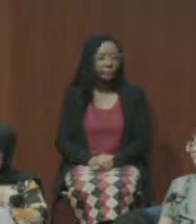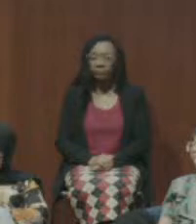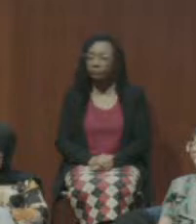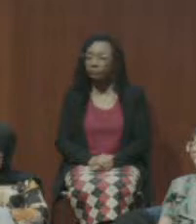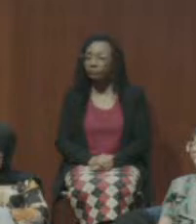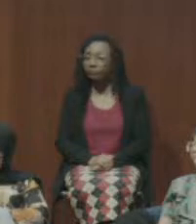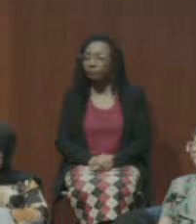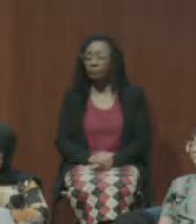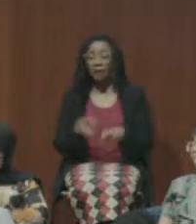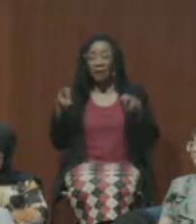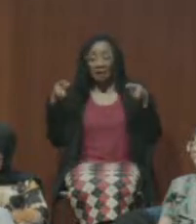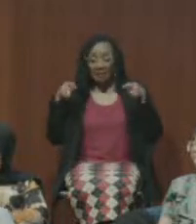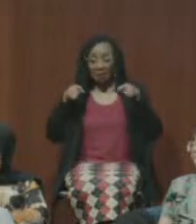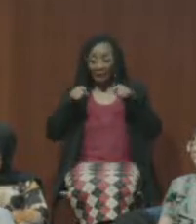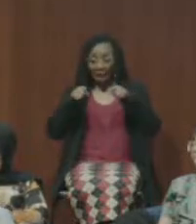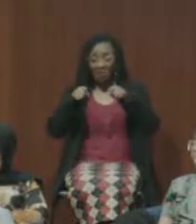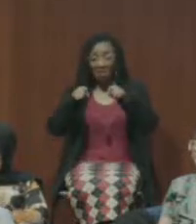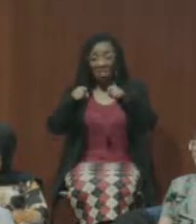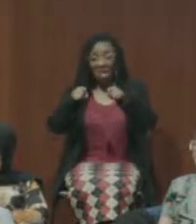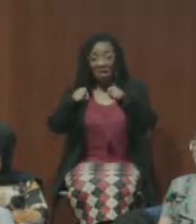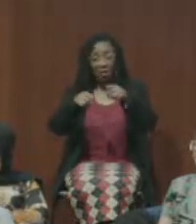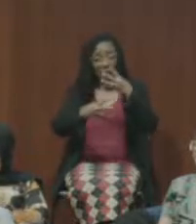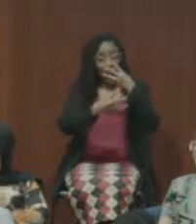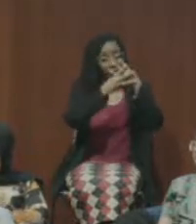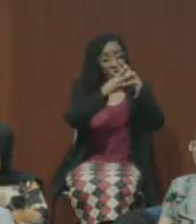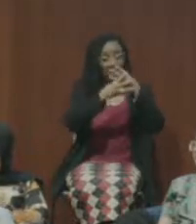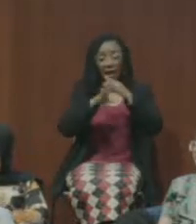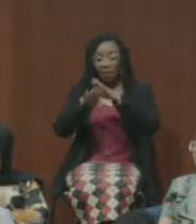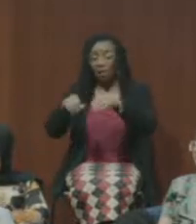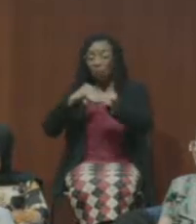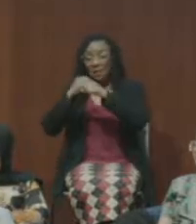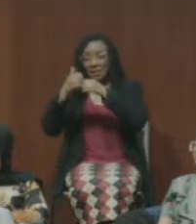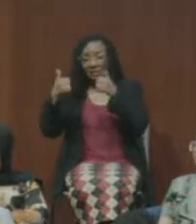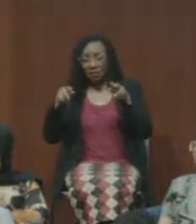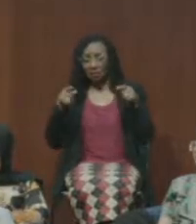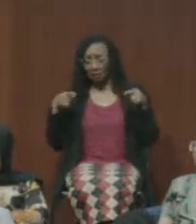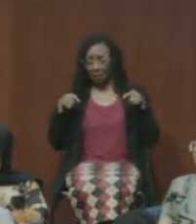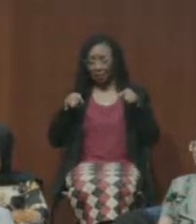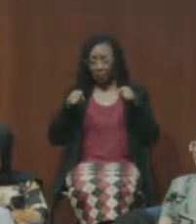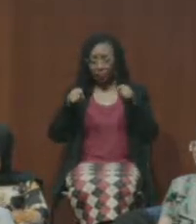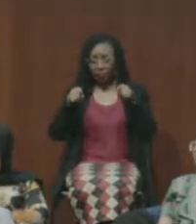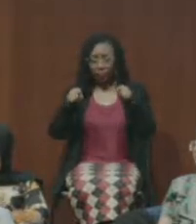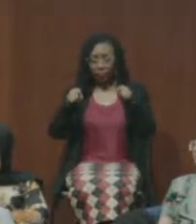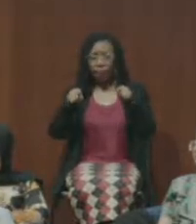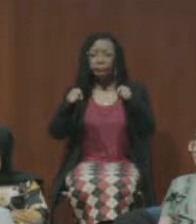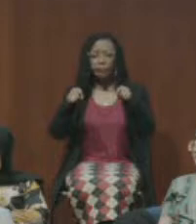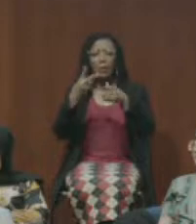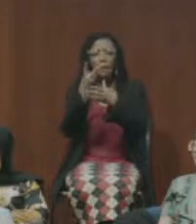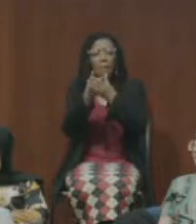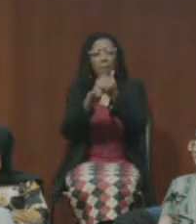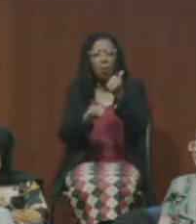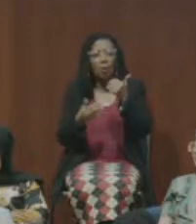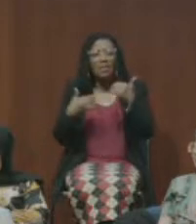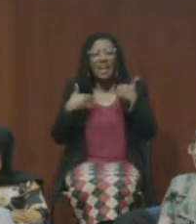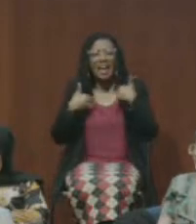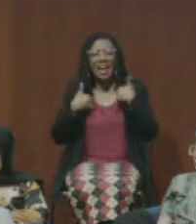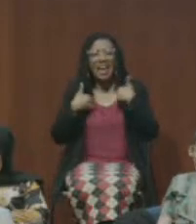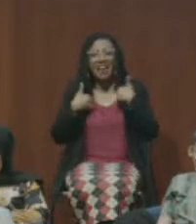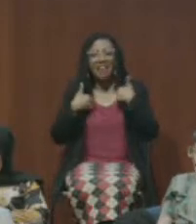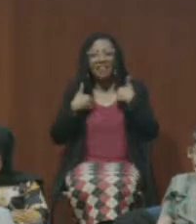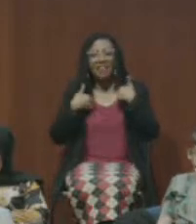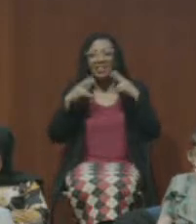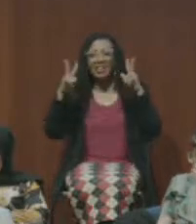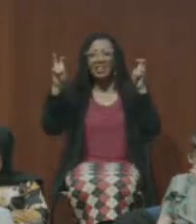The parallels, both are separated from everyone and everything they know and love. Both have set visit times on set